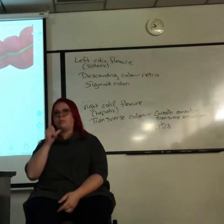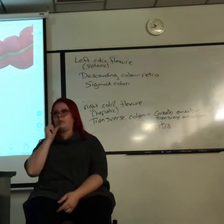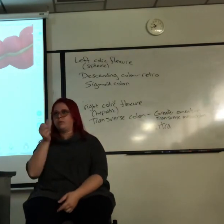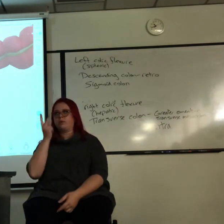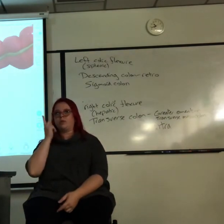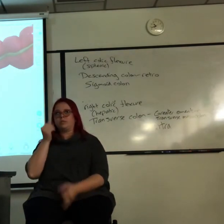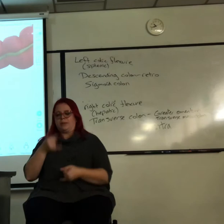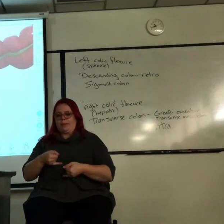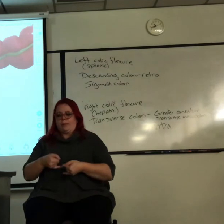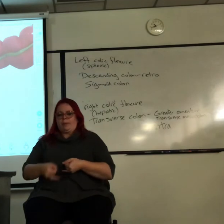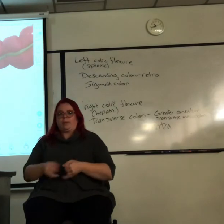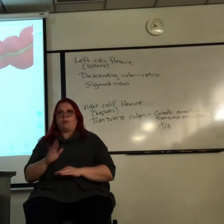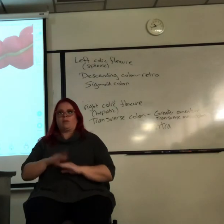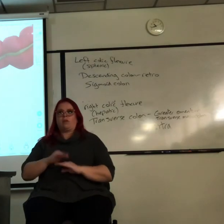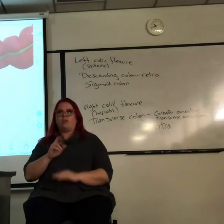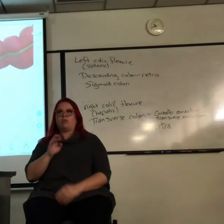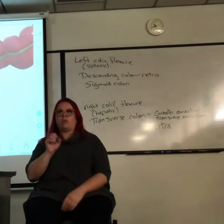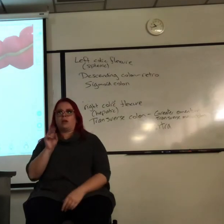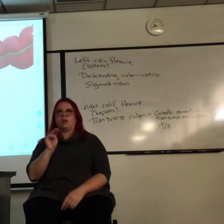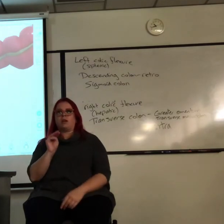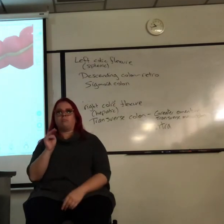restored.